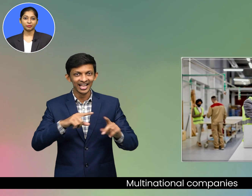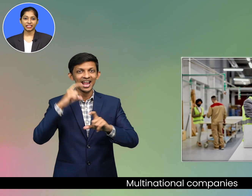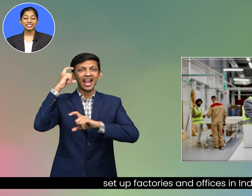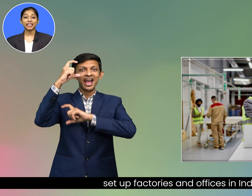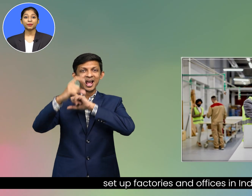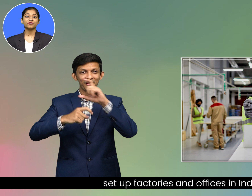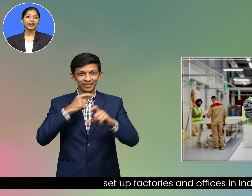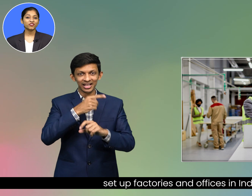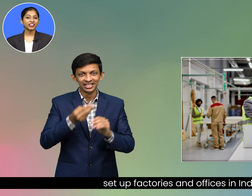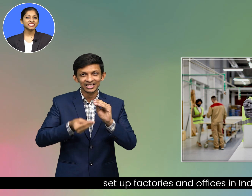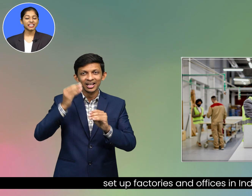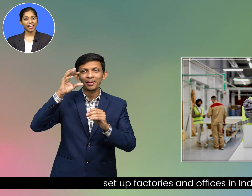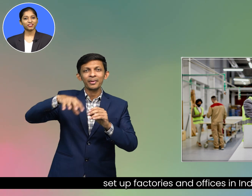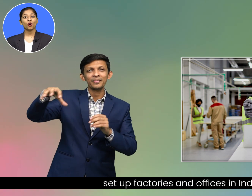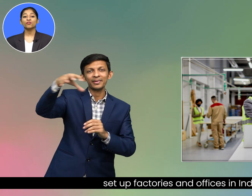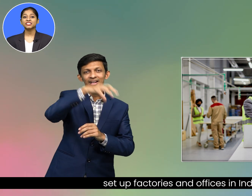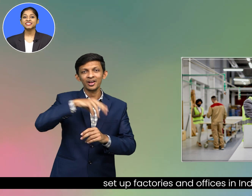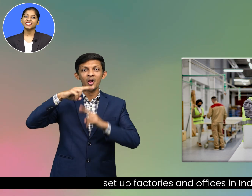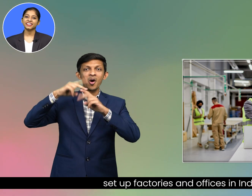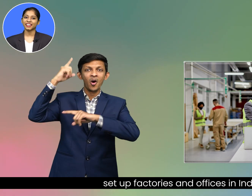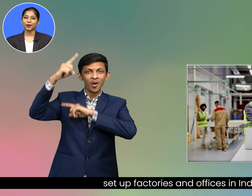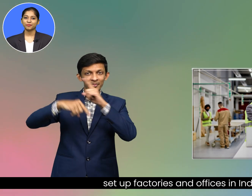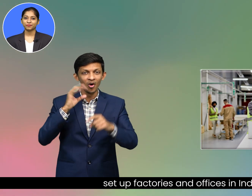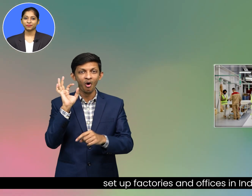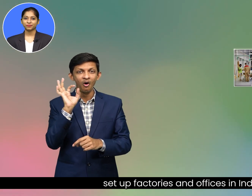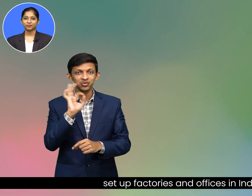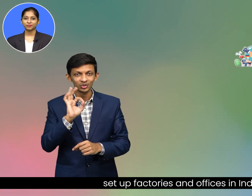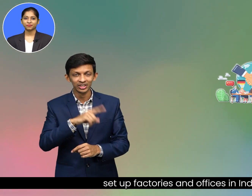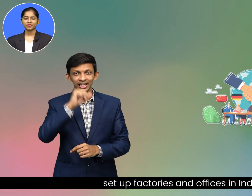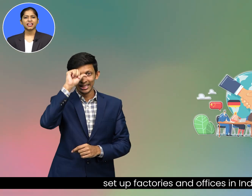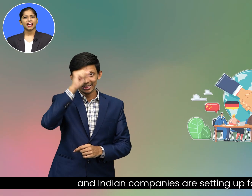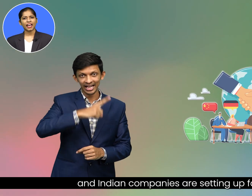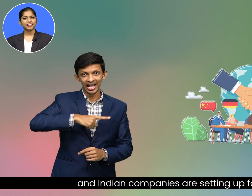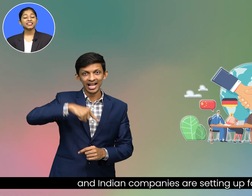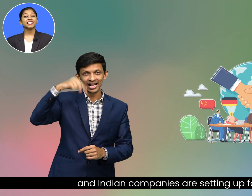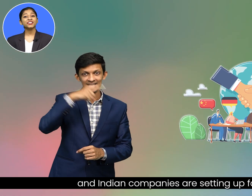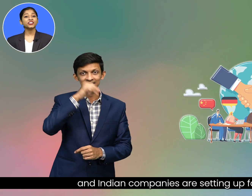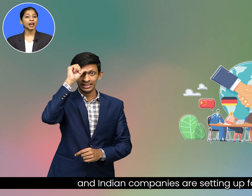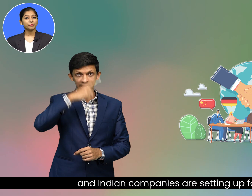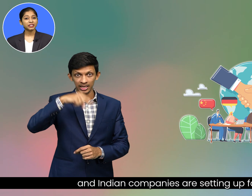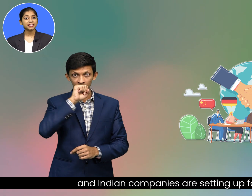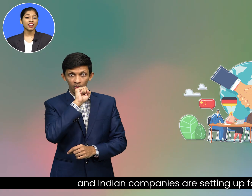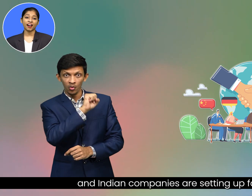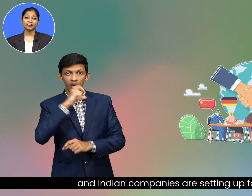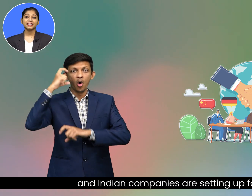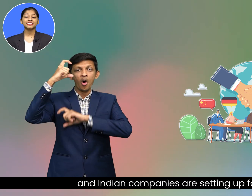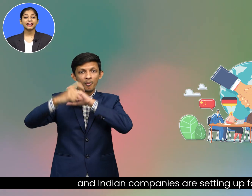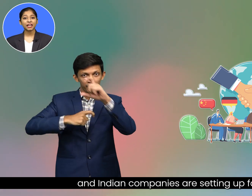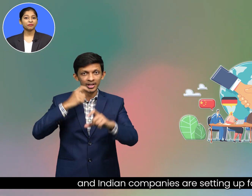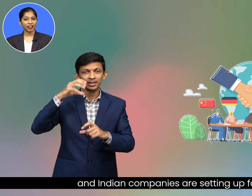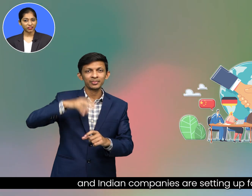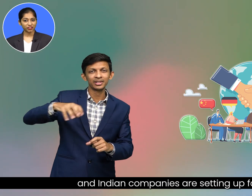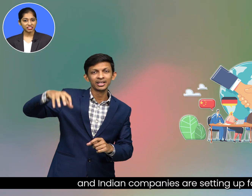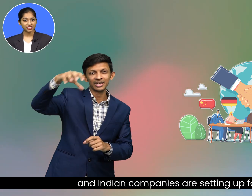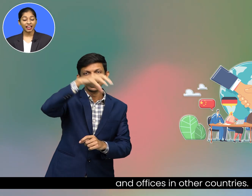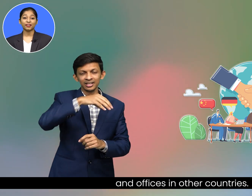Multinational companies set up factories and offices in India, and Indian companies are setting